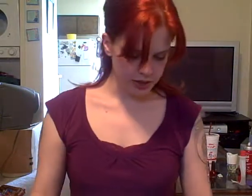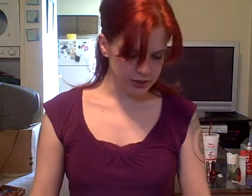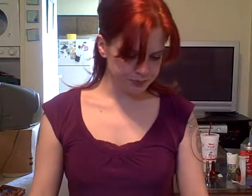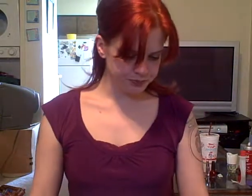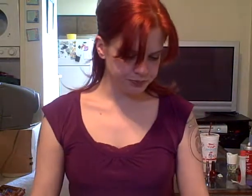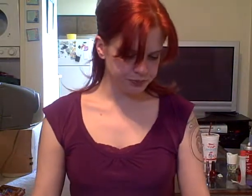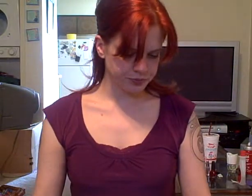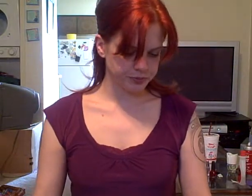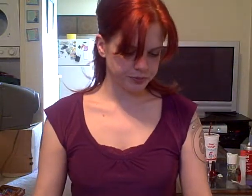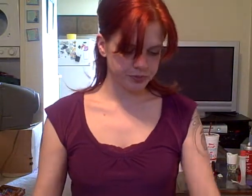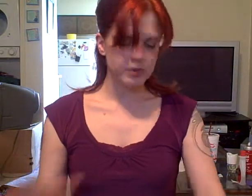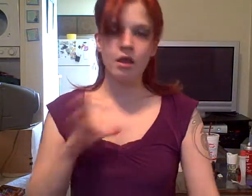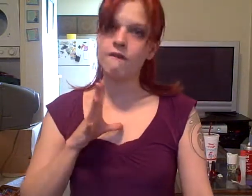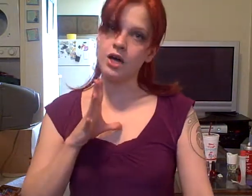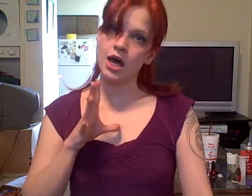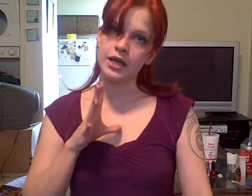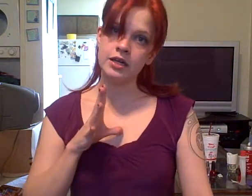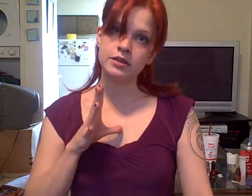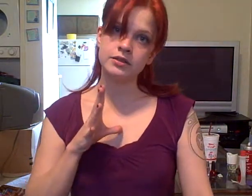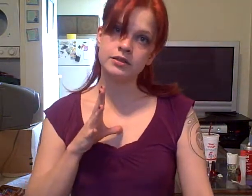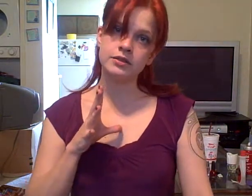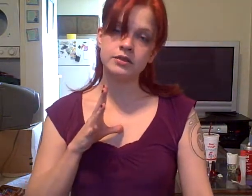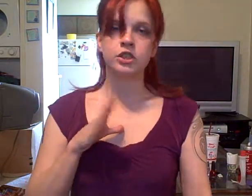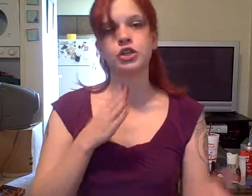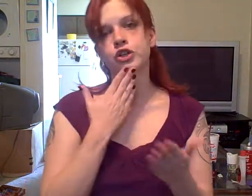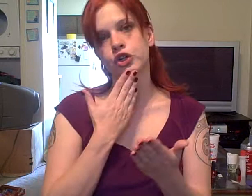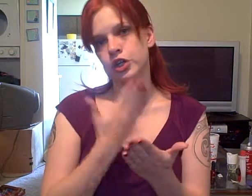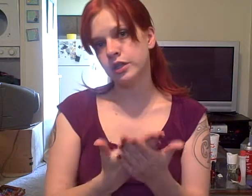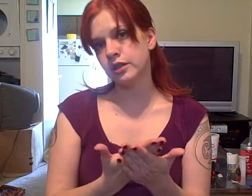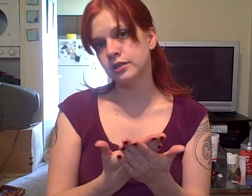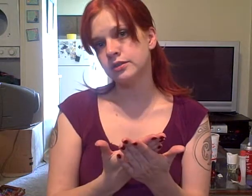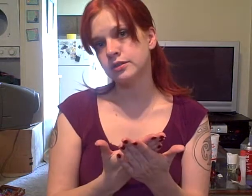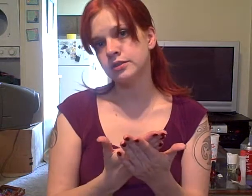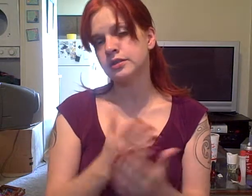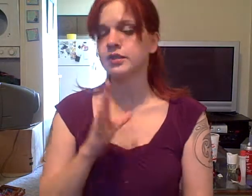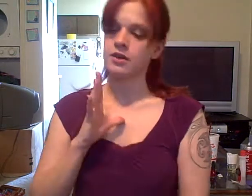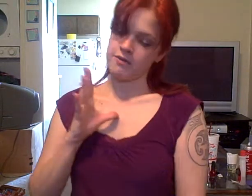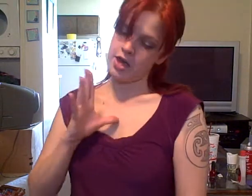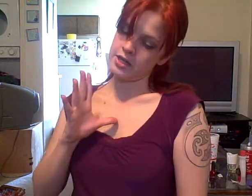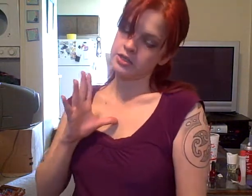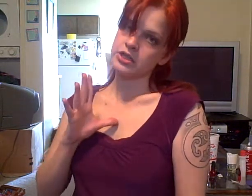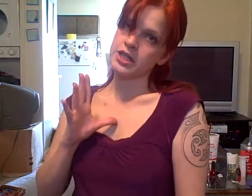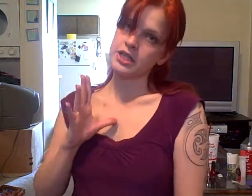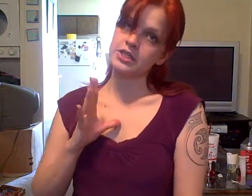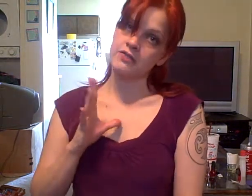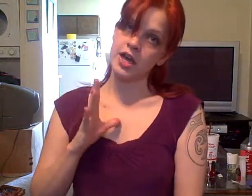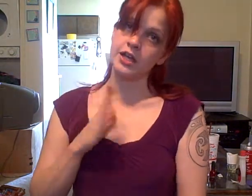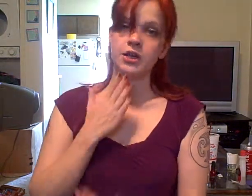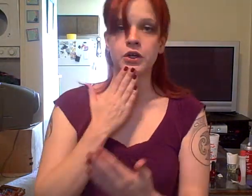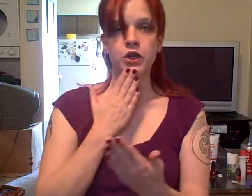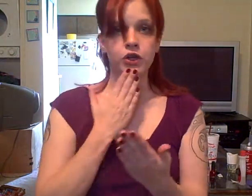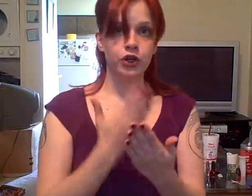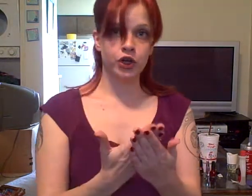face. Fine, good, fine is just like this, fine,